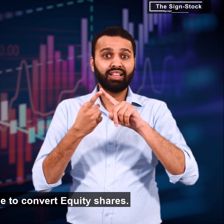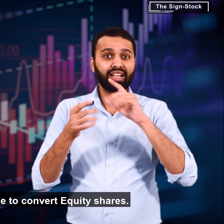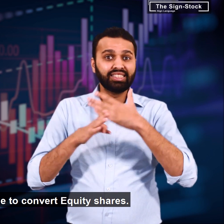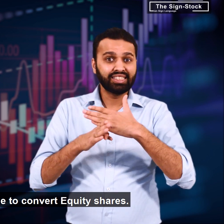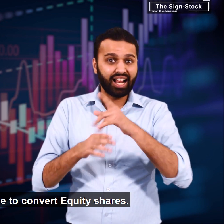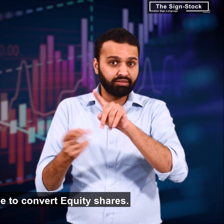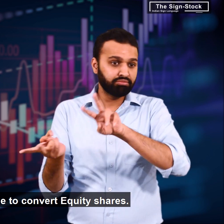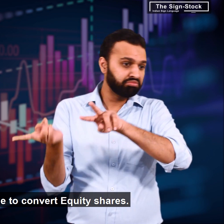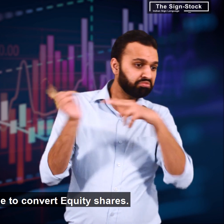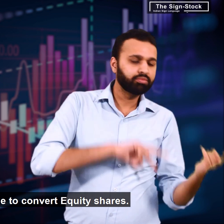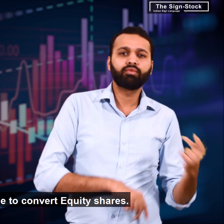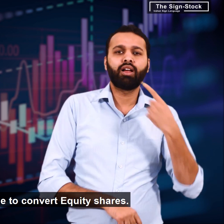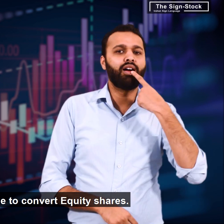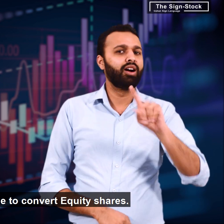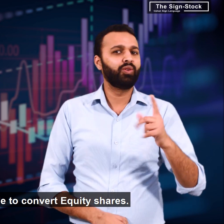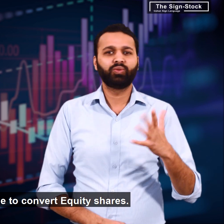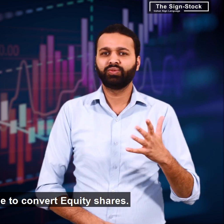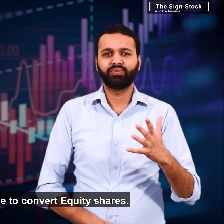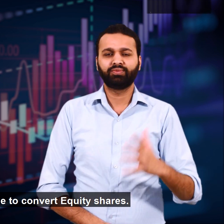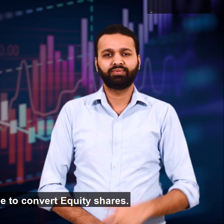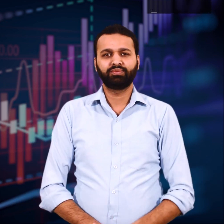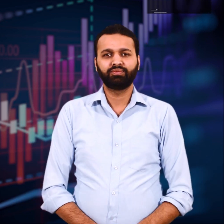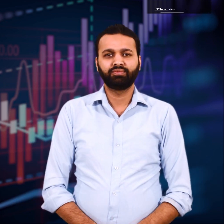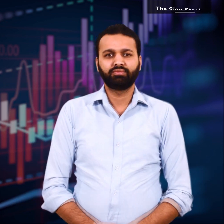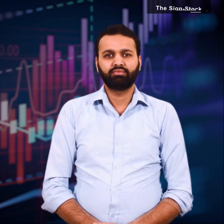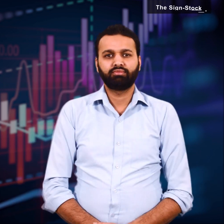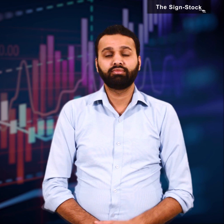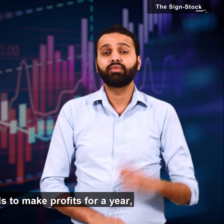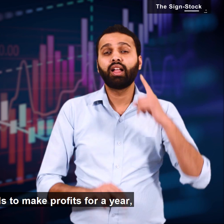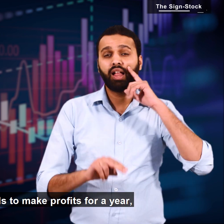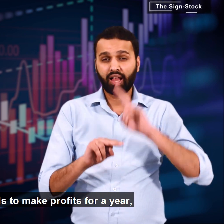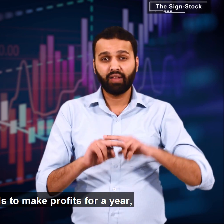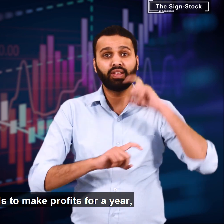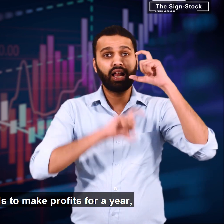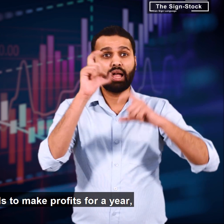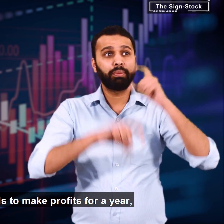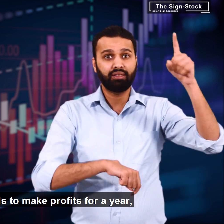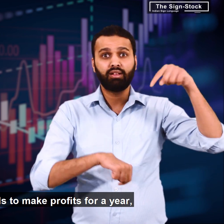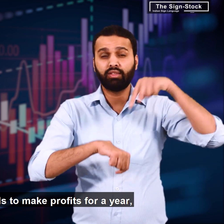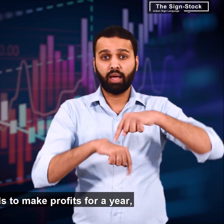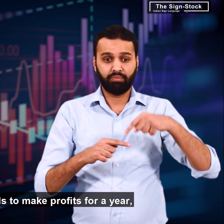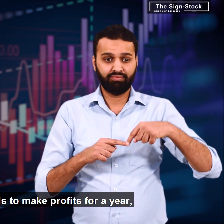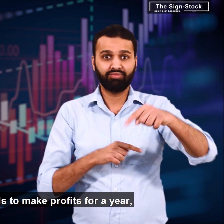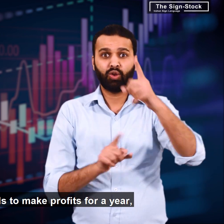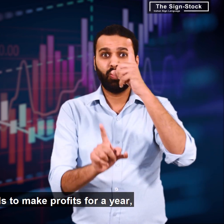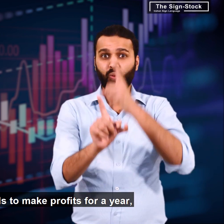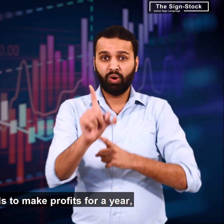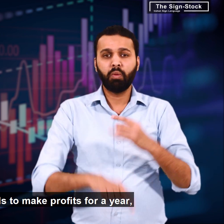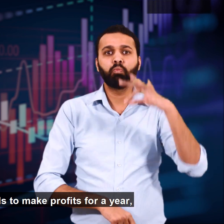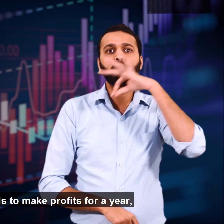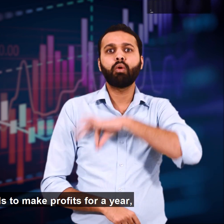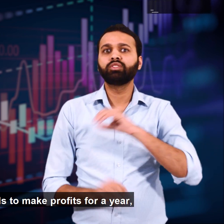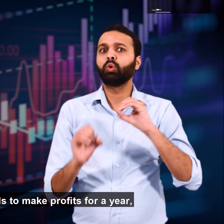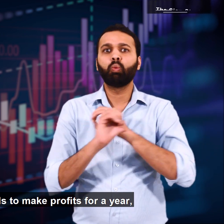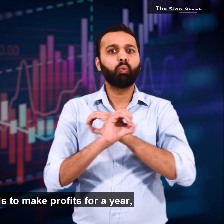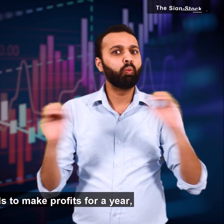it is not possible to convert equity shares. In case a company fails to make profits for a